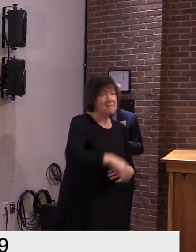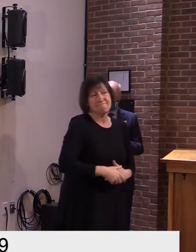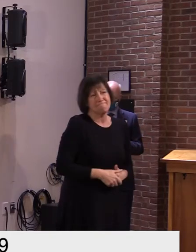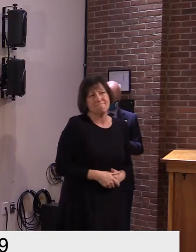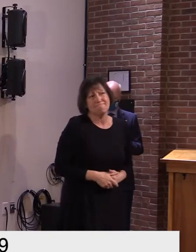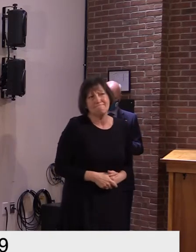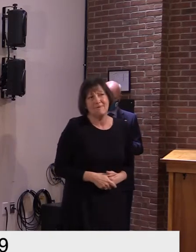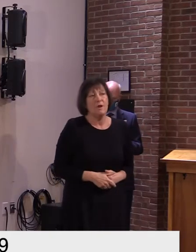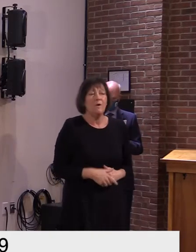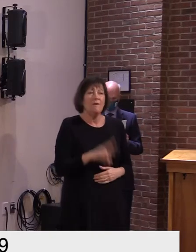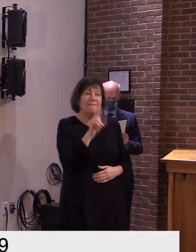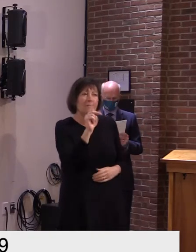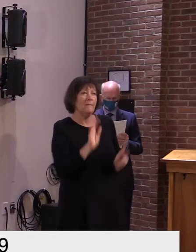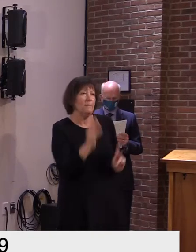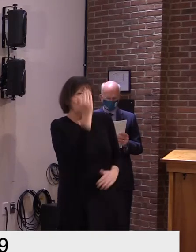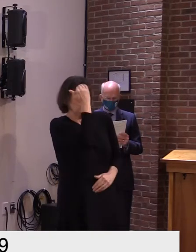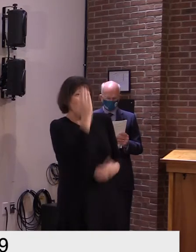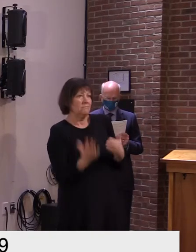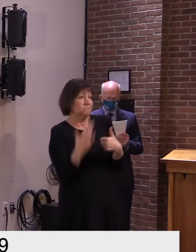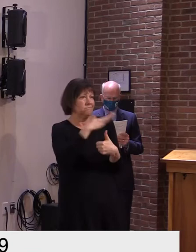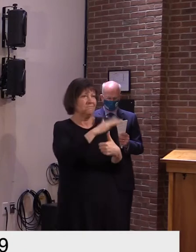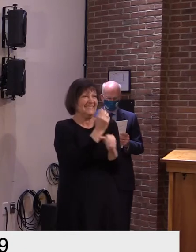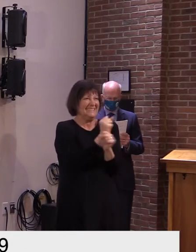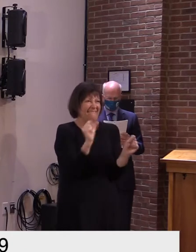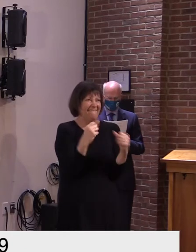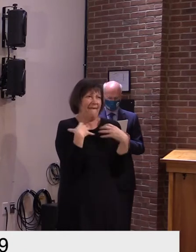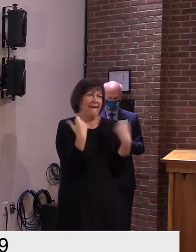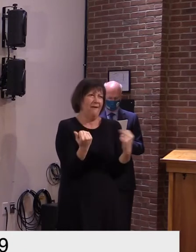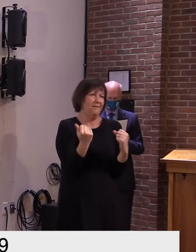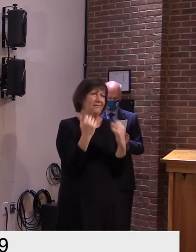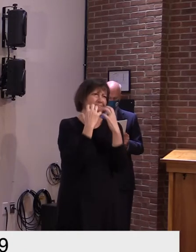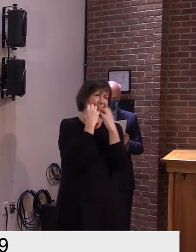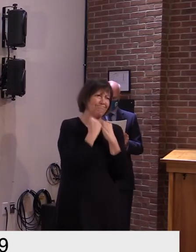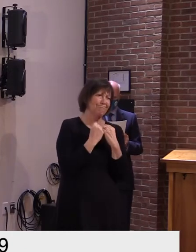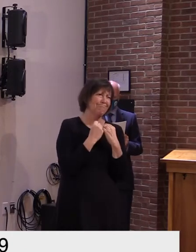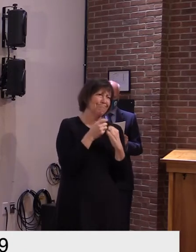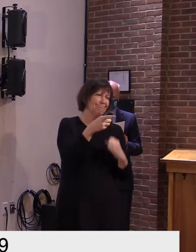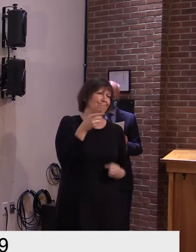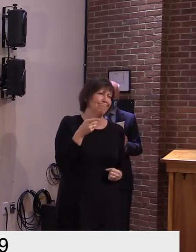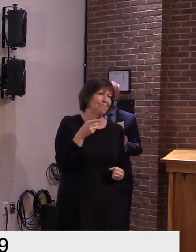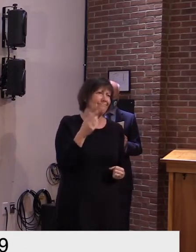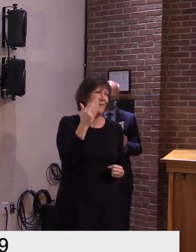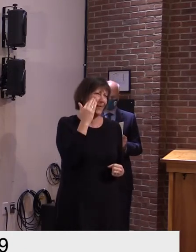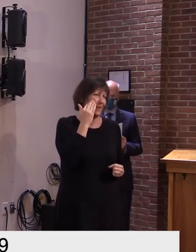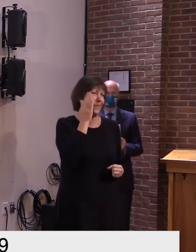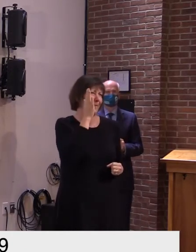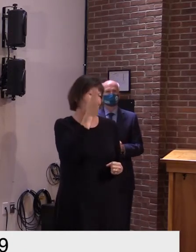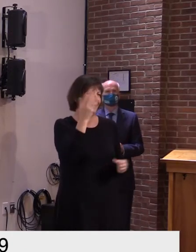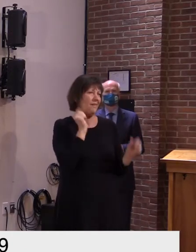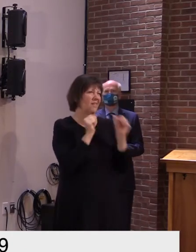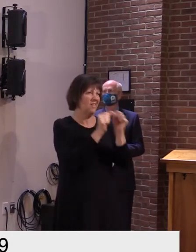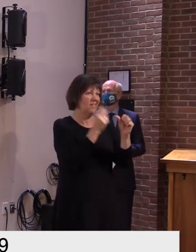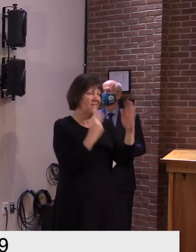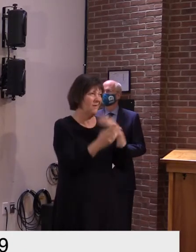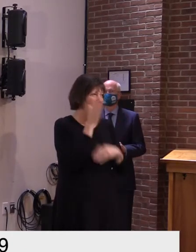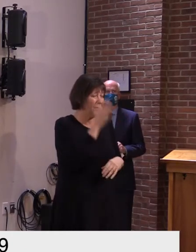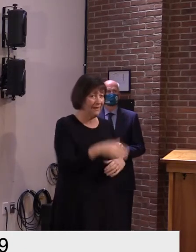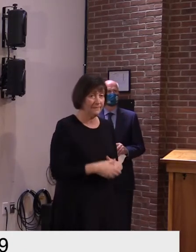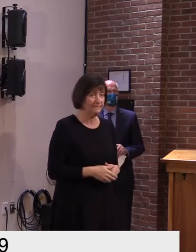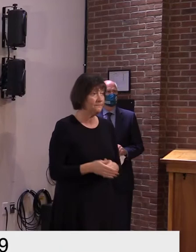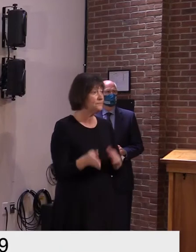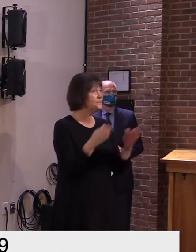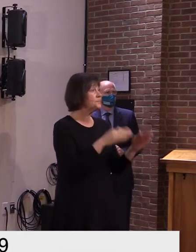is priority for them and health is a priority. So we hope that will continue. Thank you.